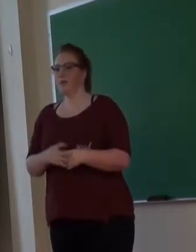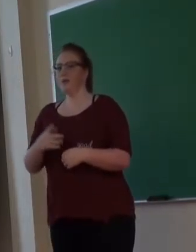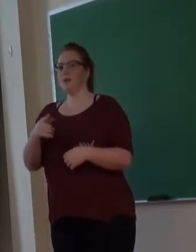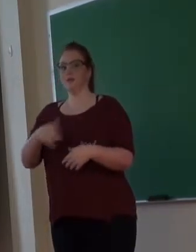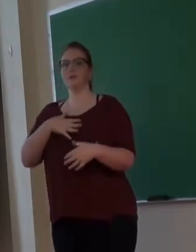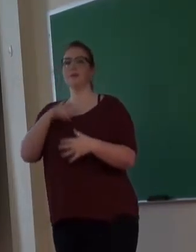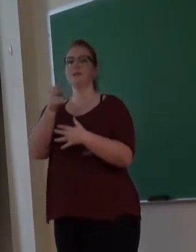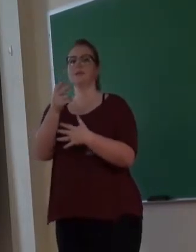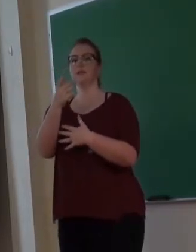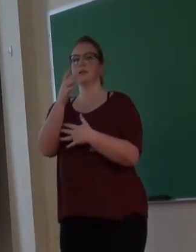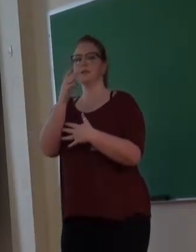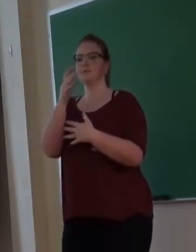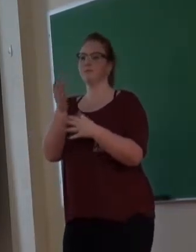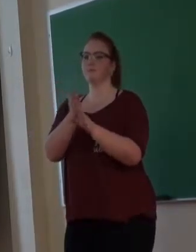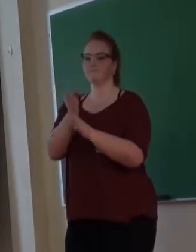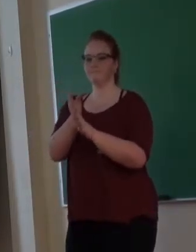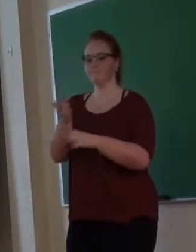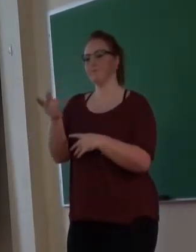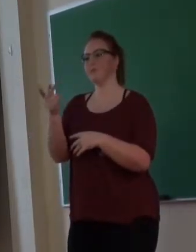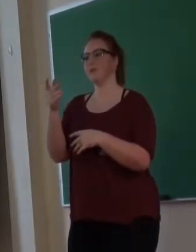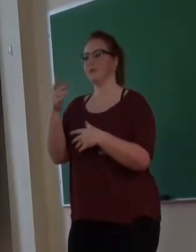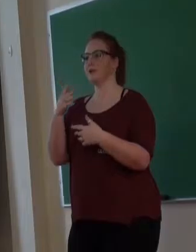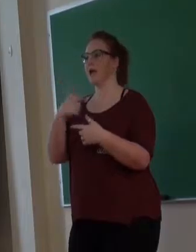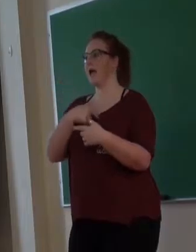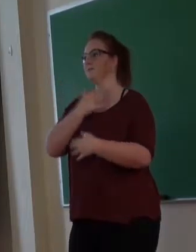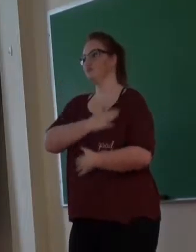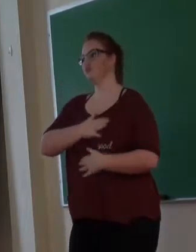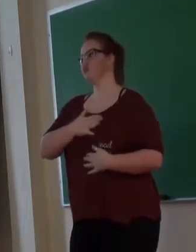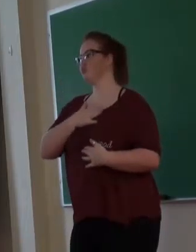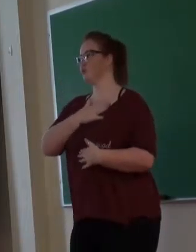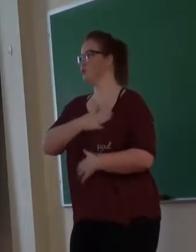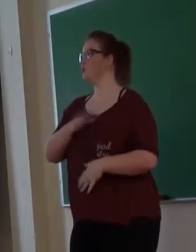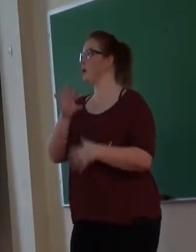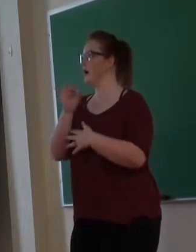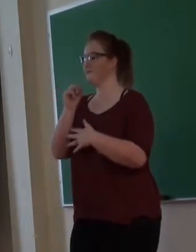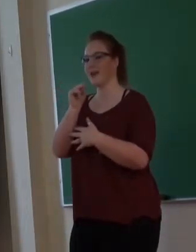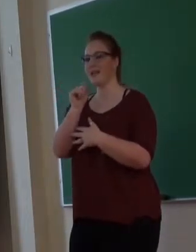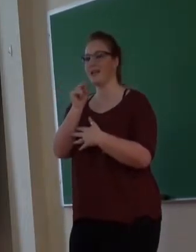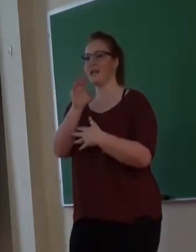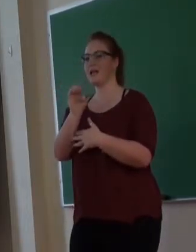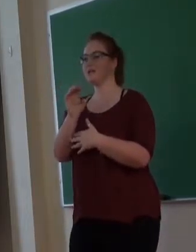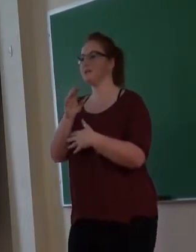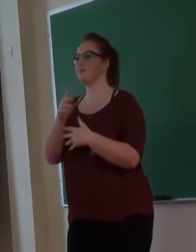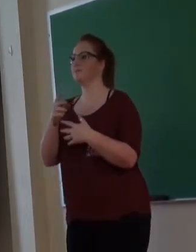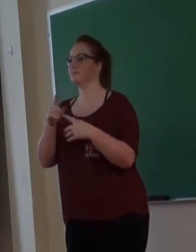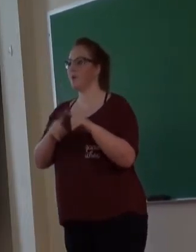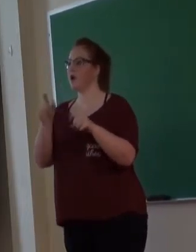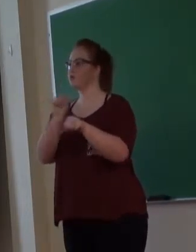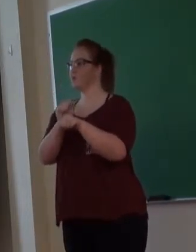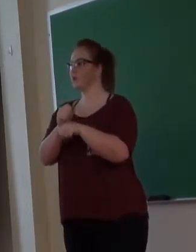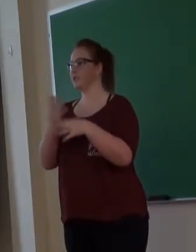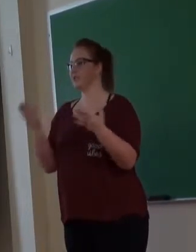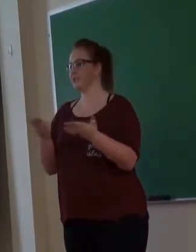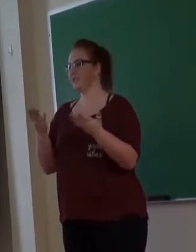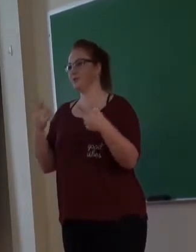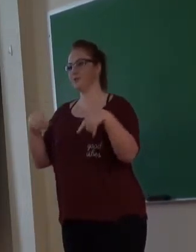career. It's my second calling. I loved the finance industry when I was in it, but working with you guys, I absolutely